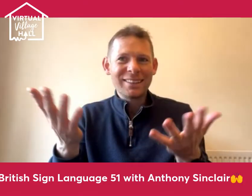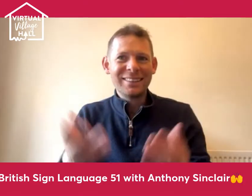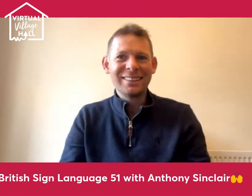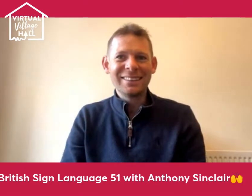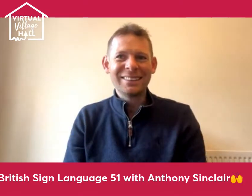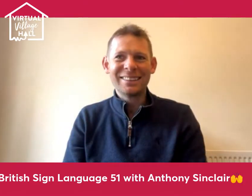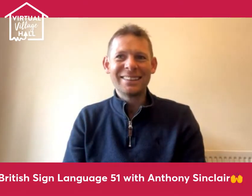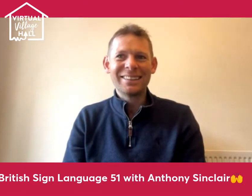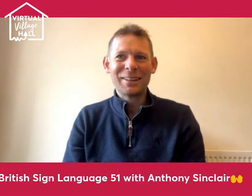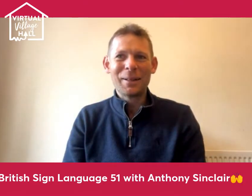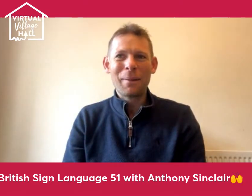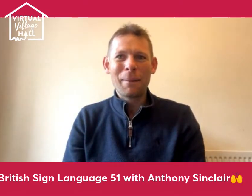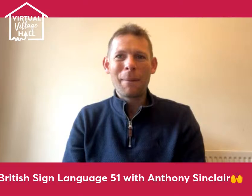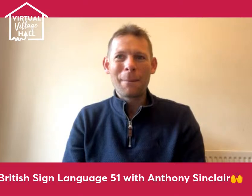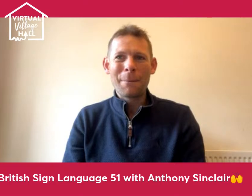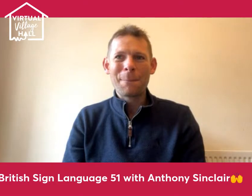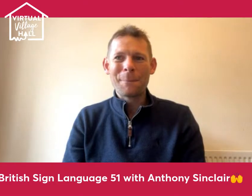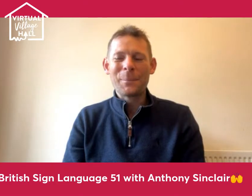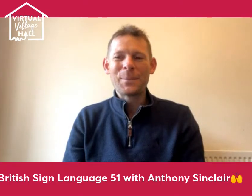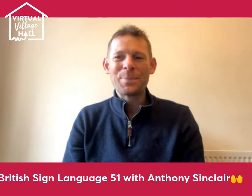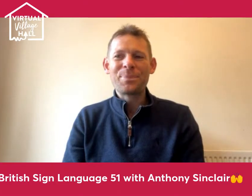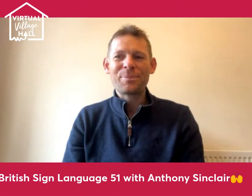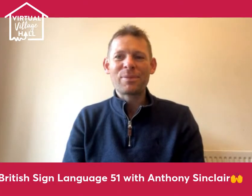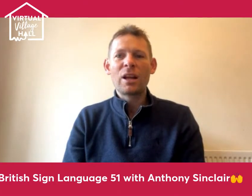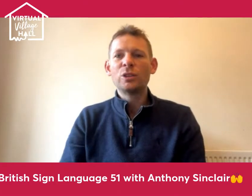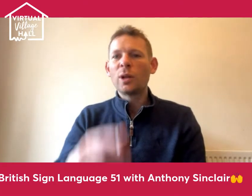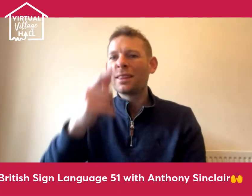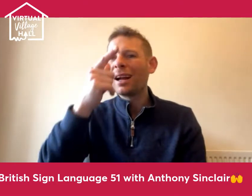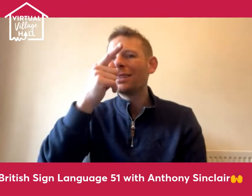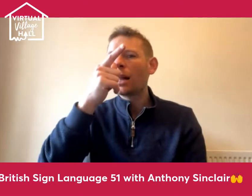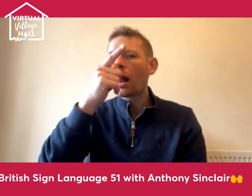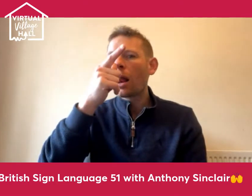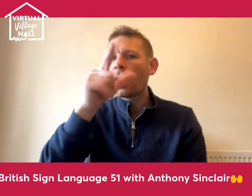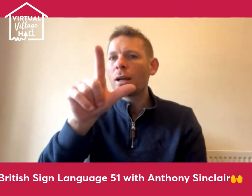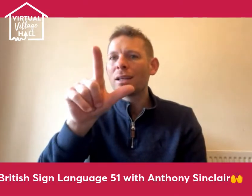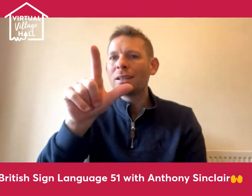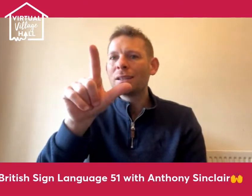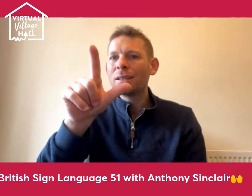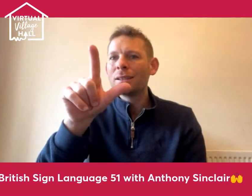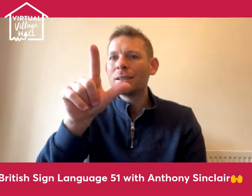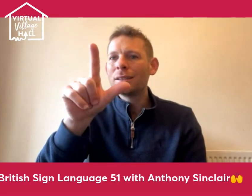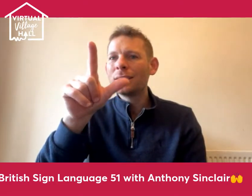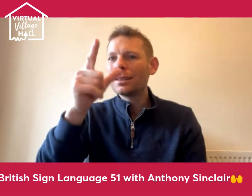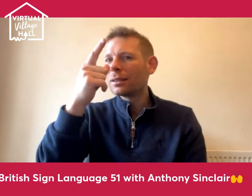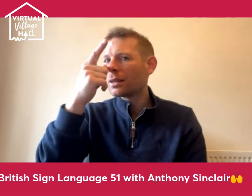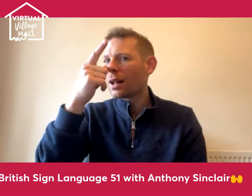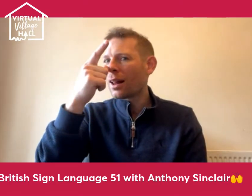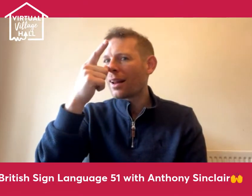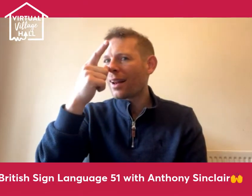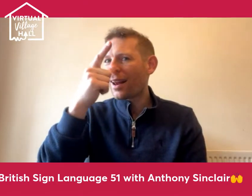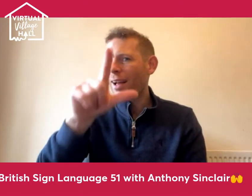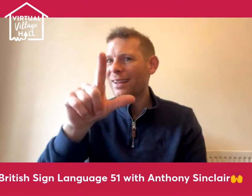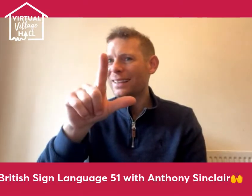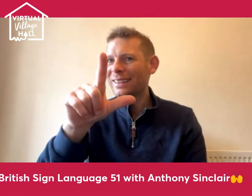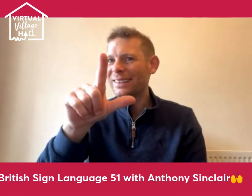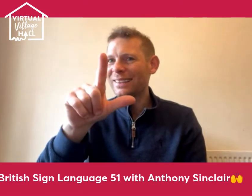Tell us where you're going. You're going on holiday in May. Tell us where you're going. So that's lucky.